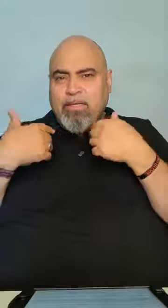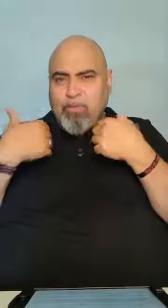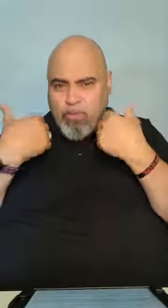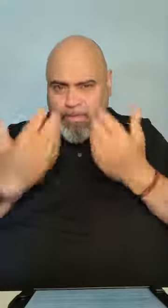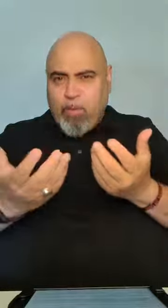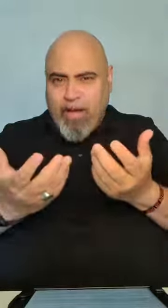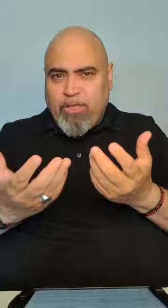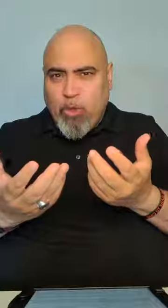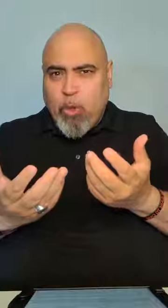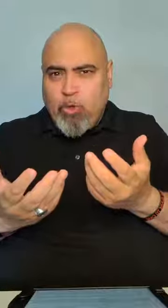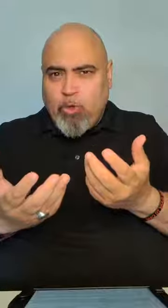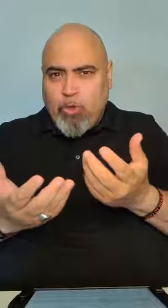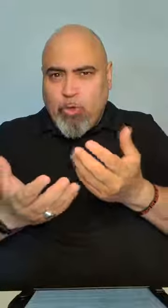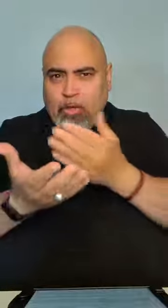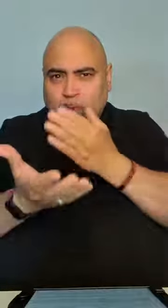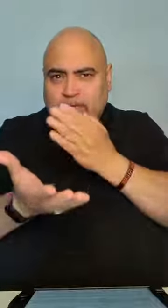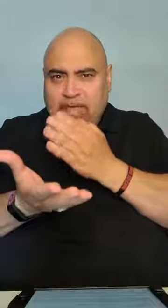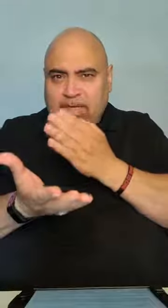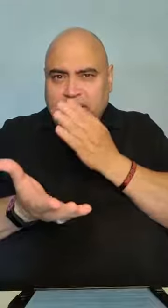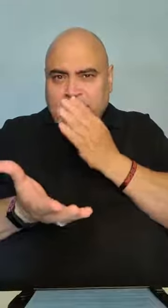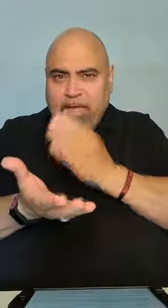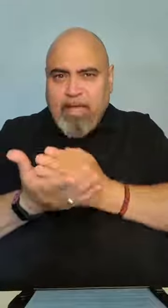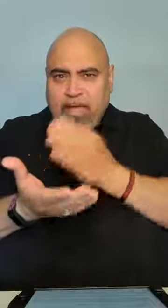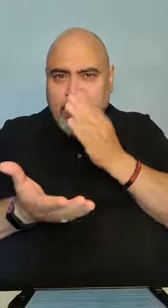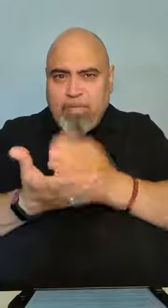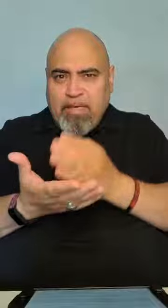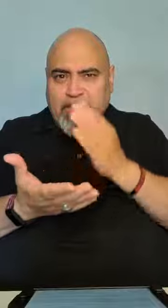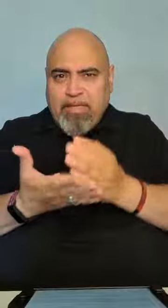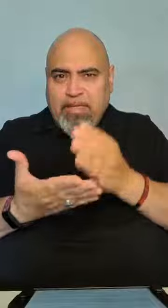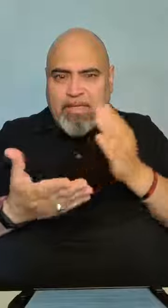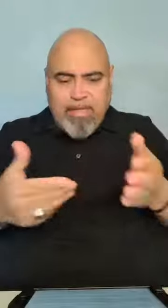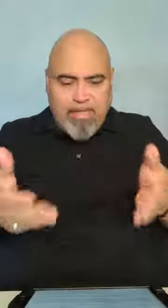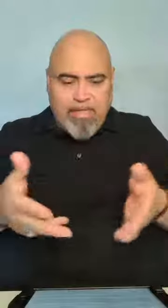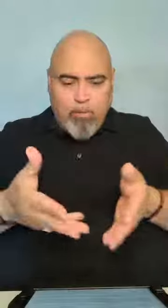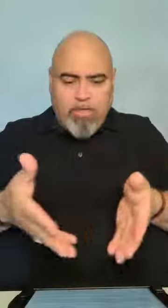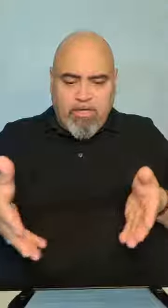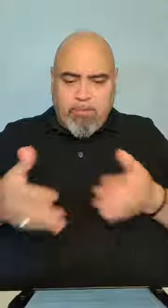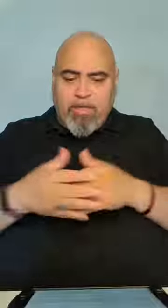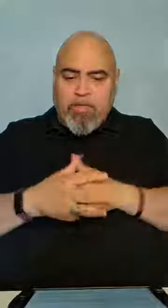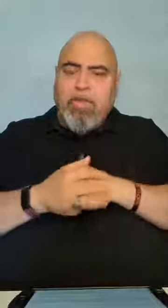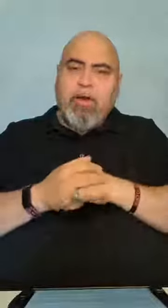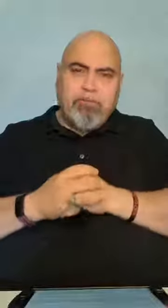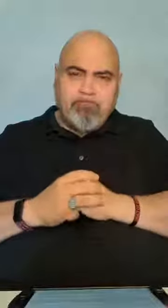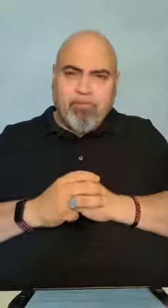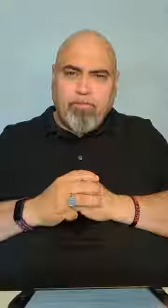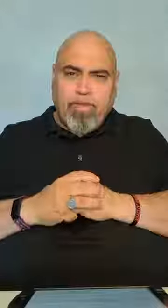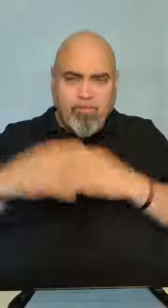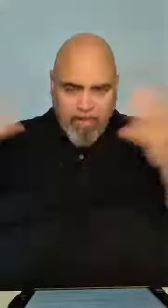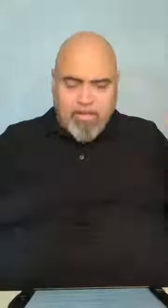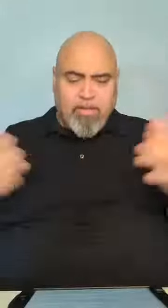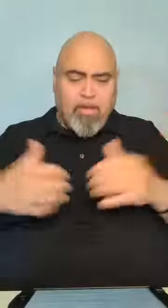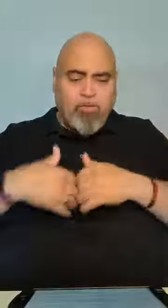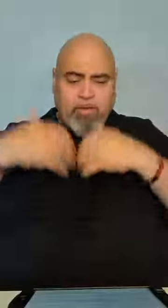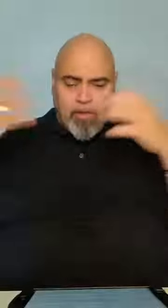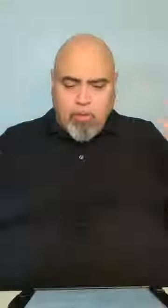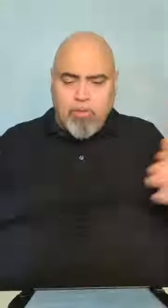you did what I told you to do, and you did A, B, C, D, E, which I just mentioned there. Fed the hungry, clothed